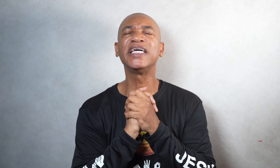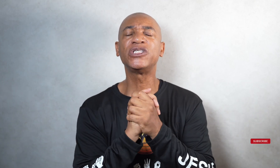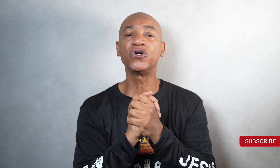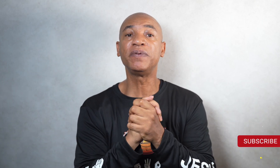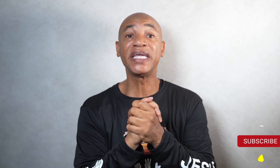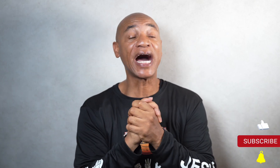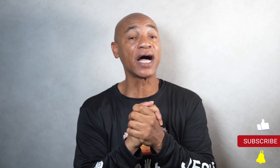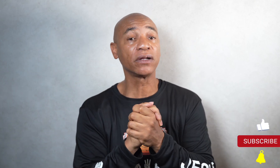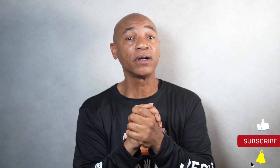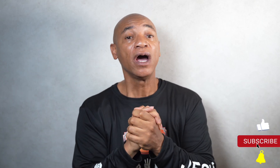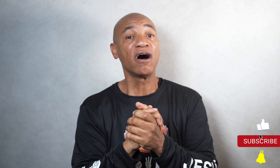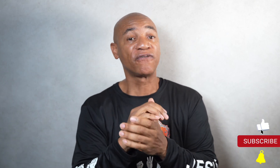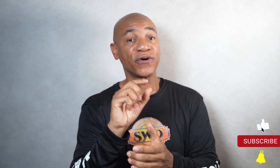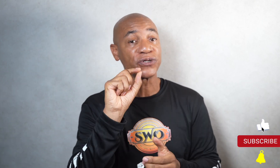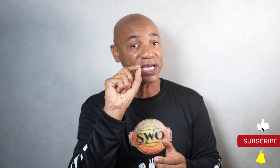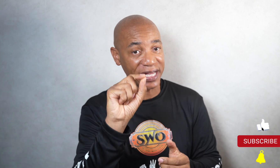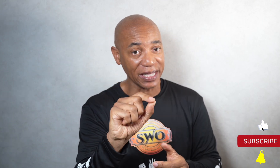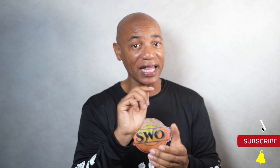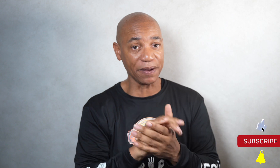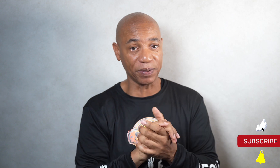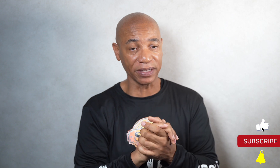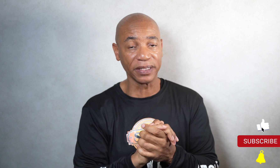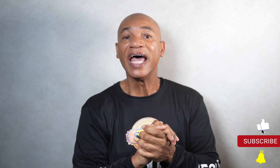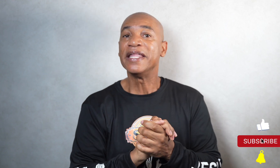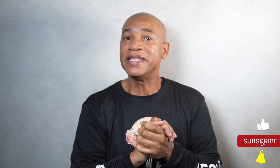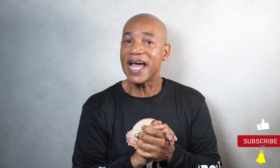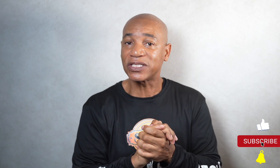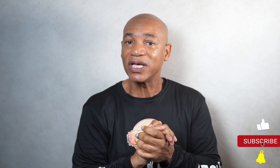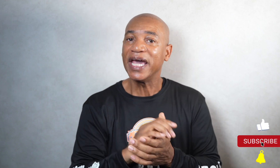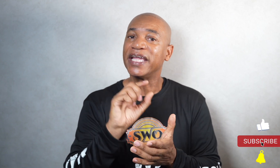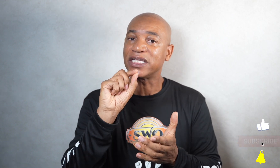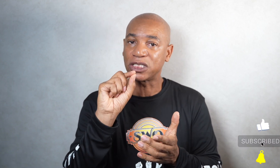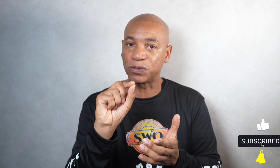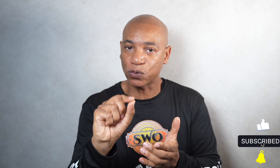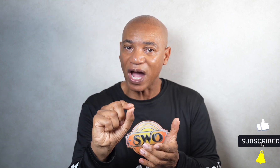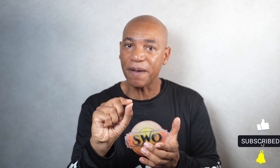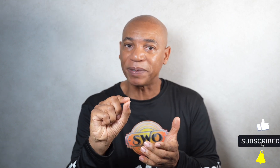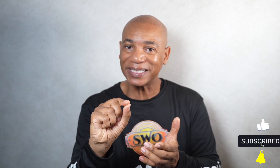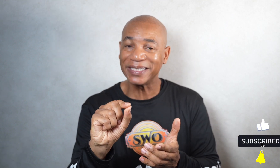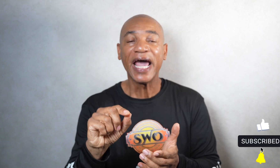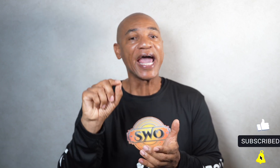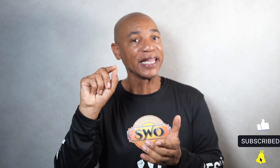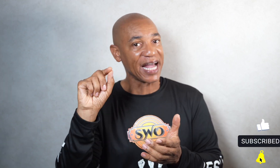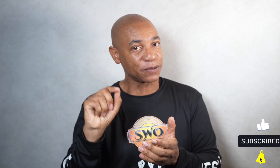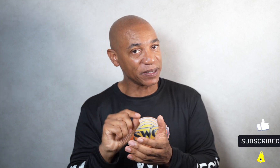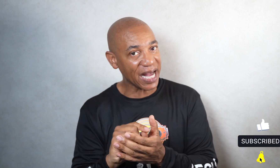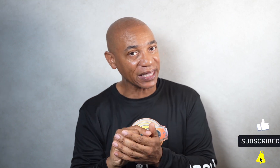do me the honor of first hitting the like button. Next, hit the subscribe button. And last but not least,